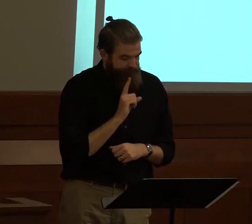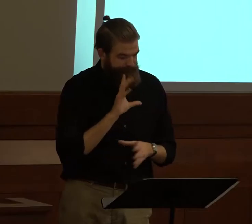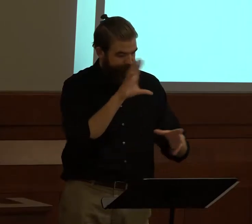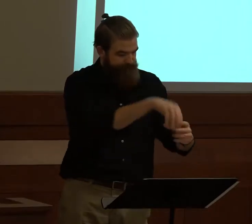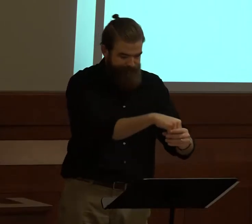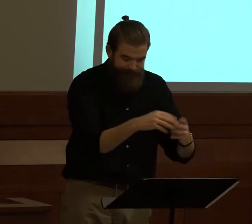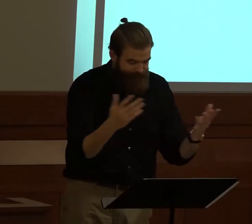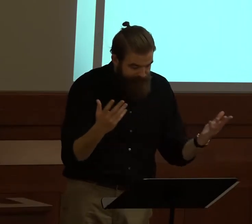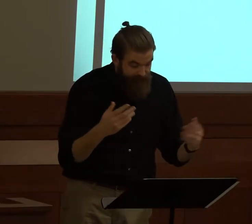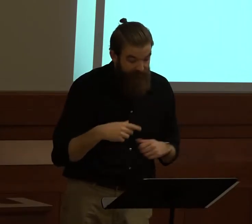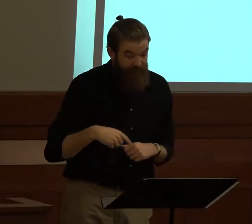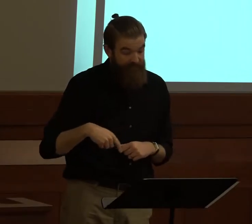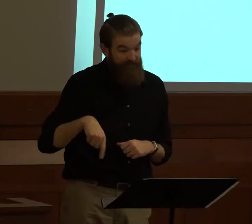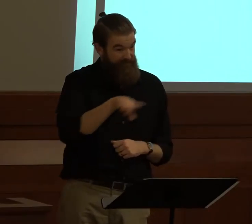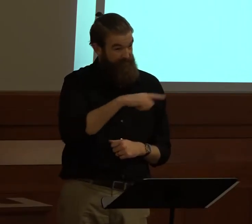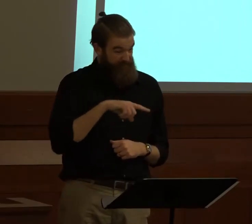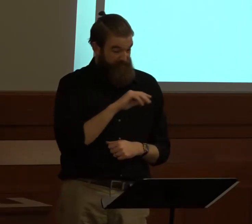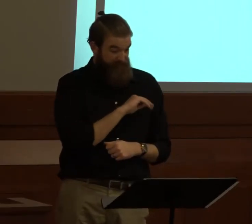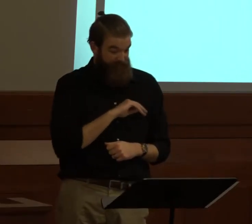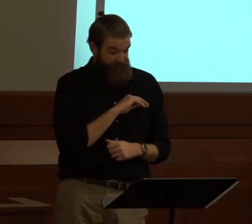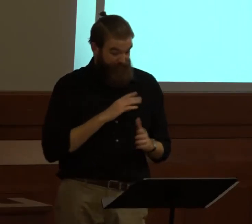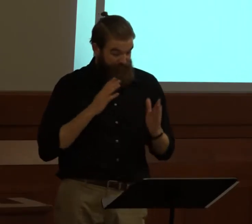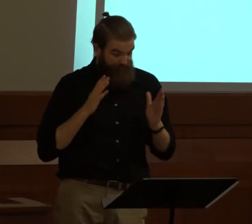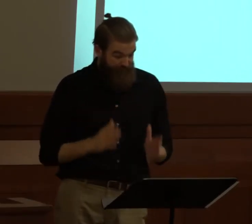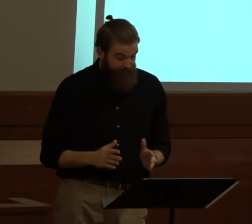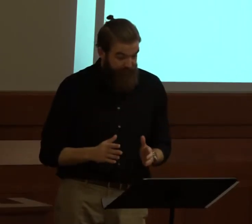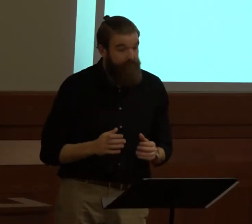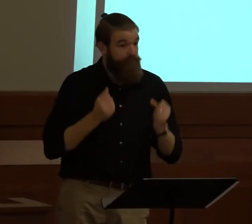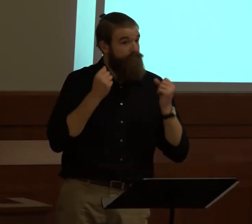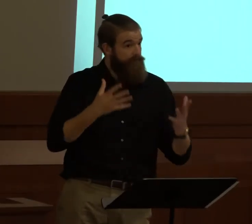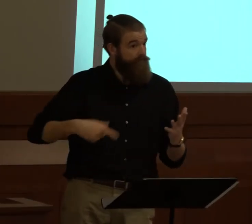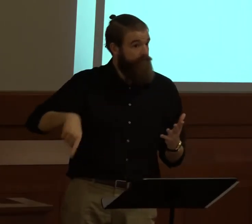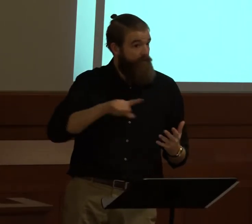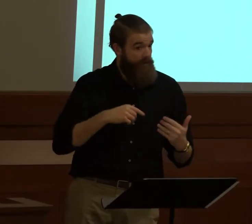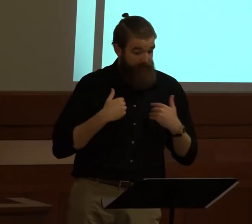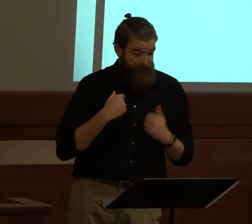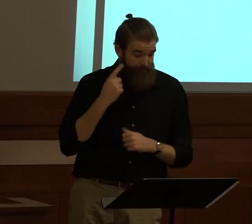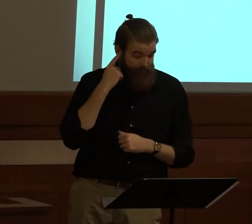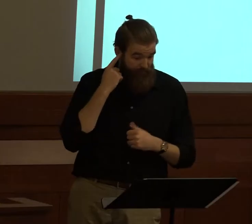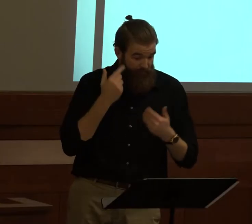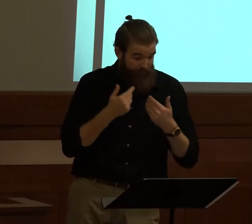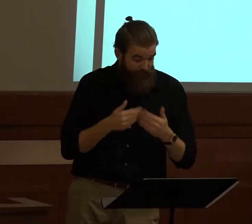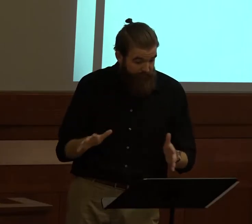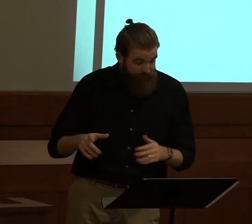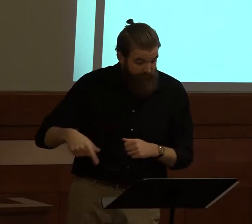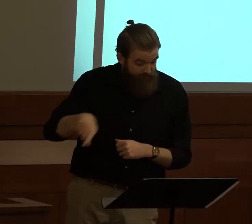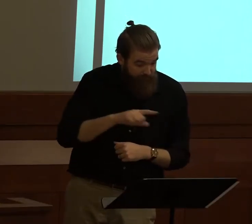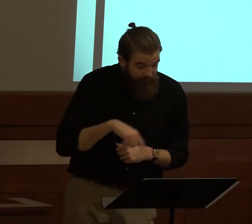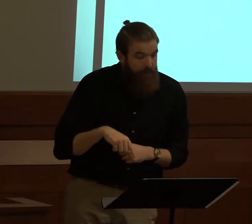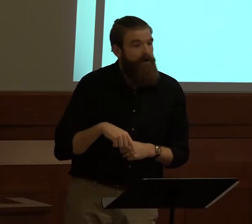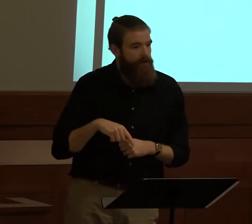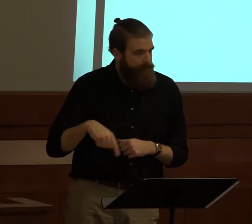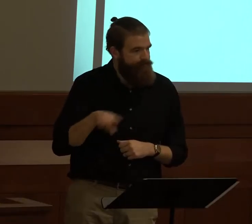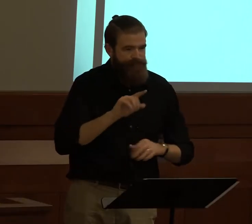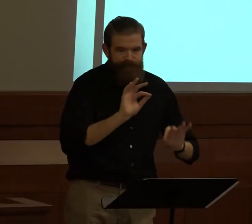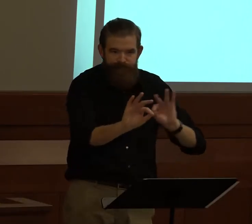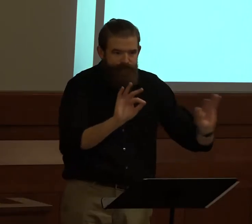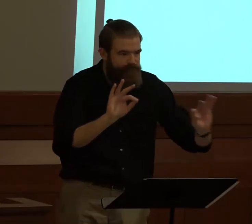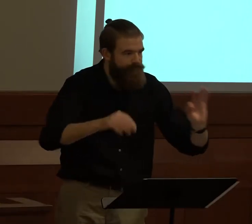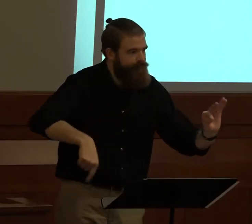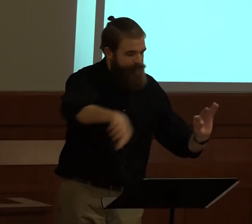gospel were delivered in a people's own language. But this basic premise, when applied to deaf people,